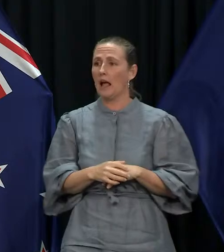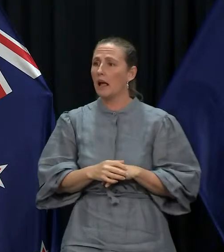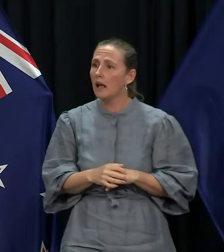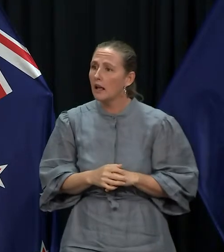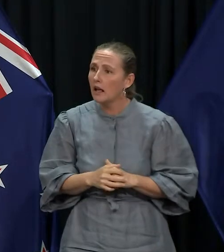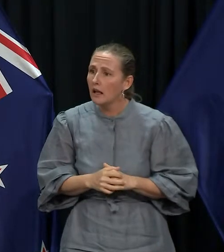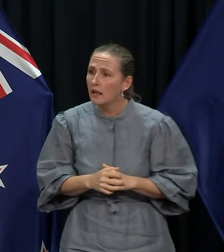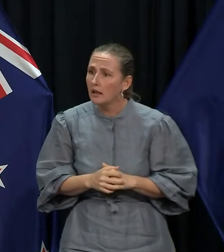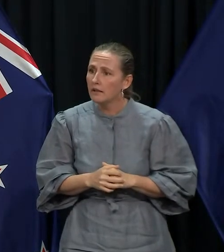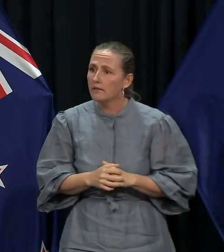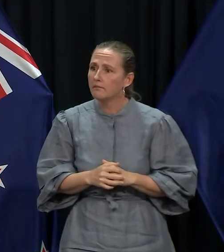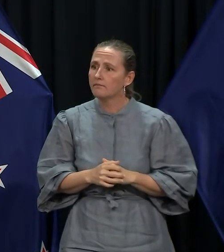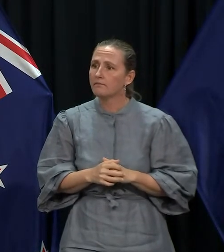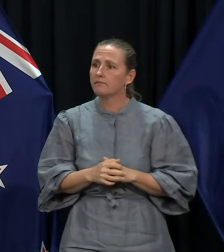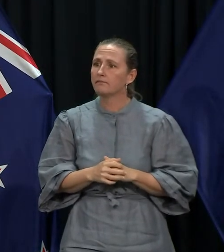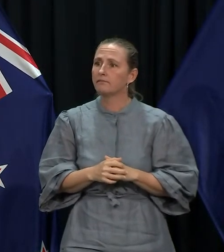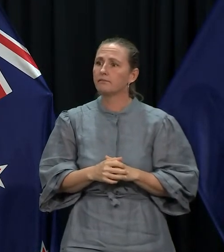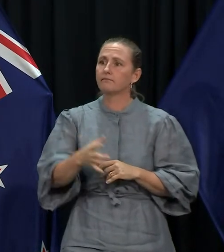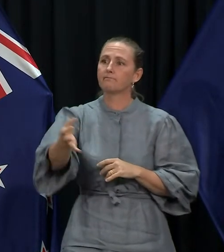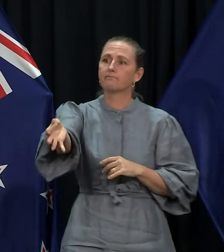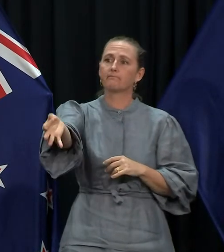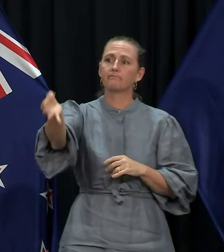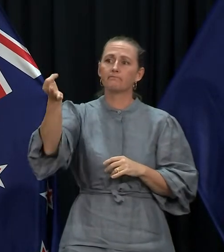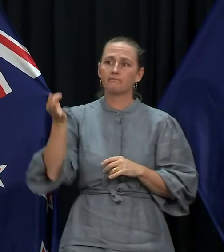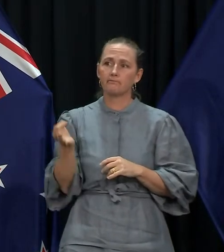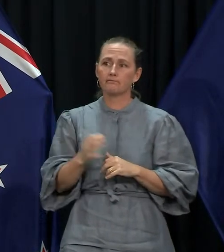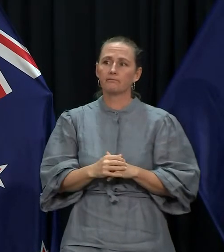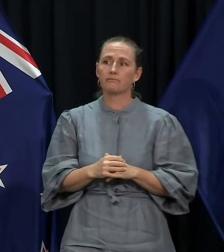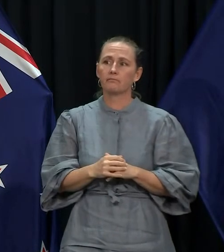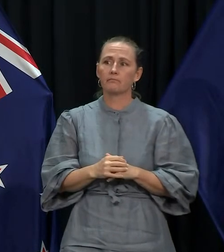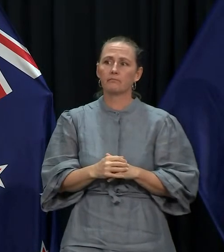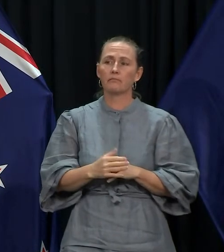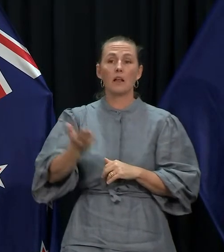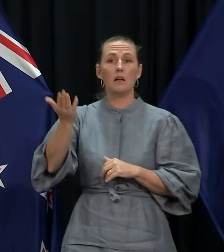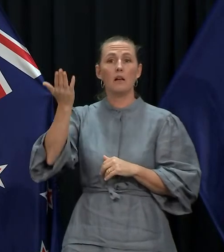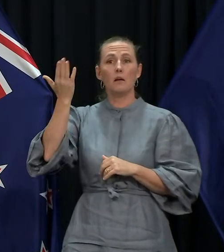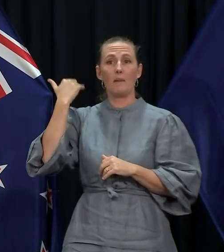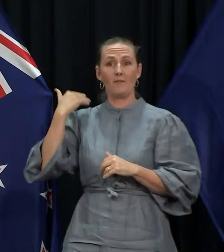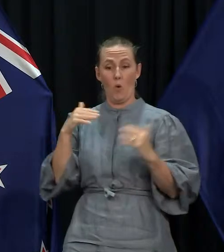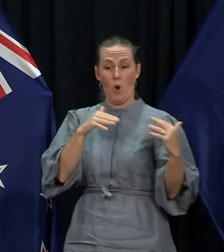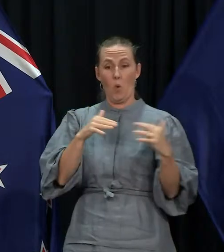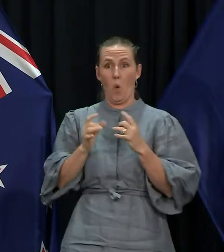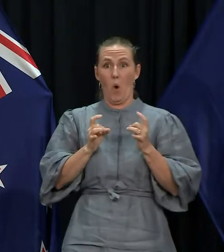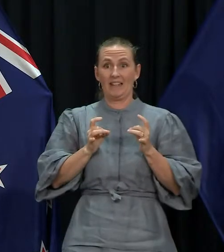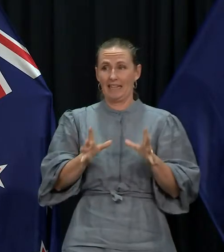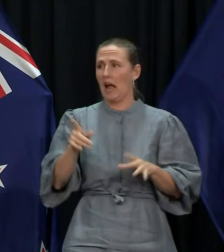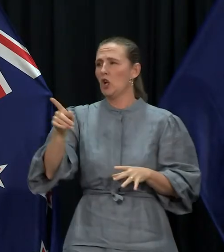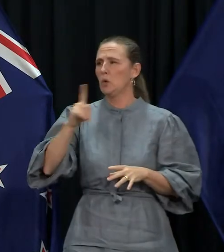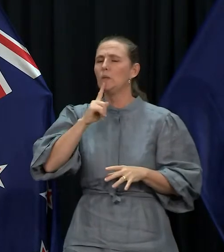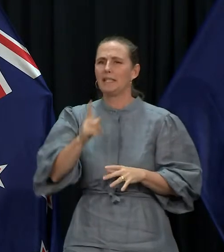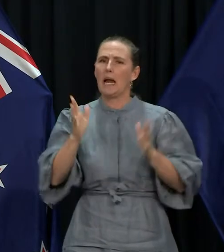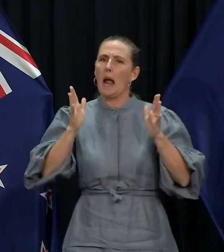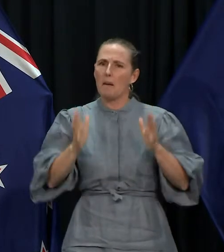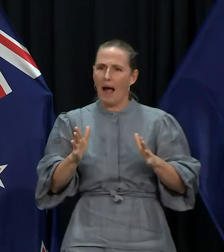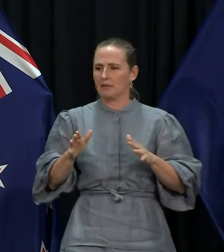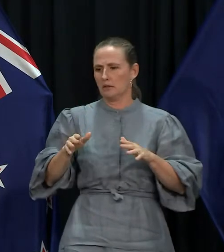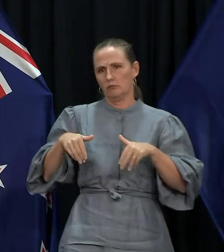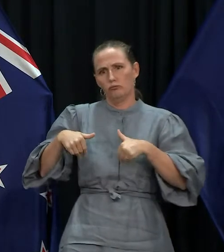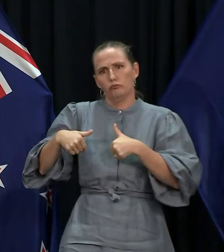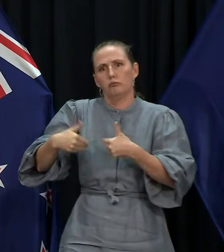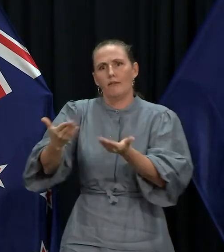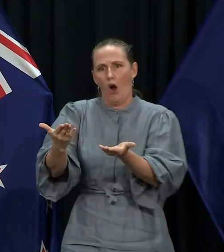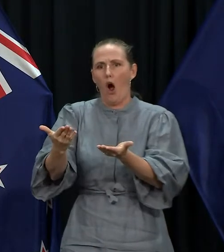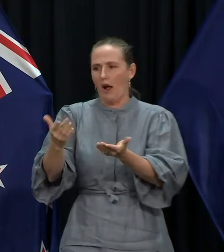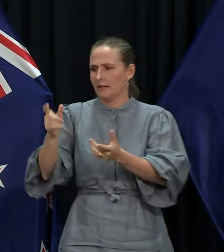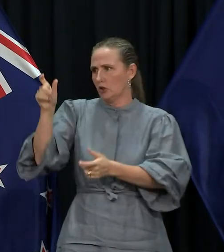Has that balance tipped from at the start of the conflict where you said it was necessary to provide consular support to New Zealanders?